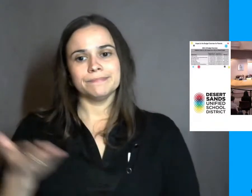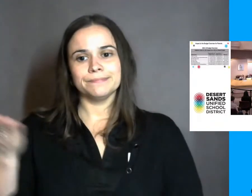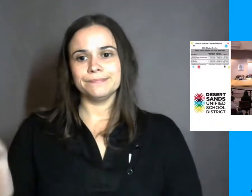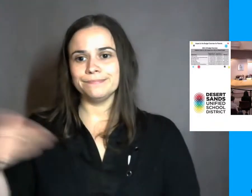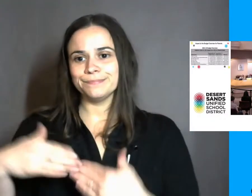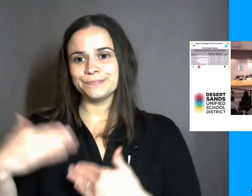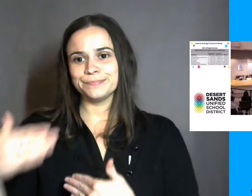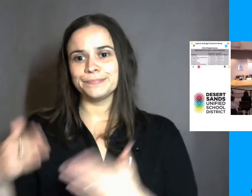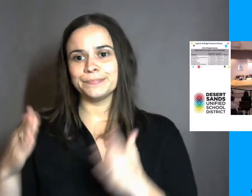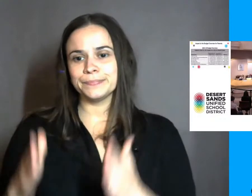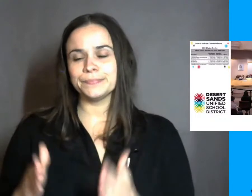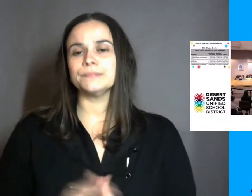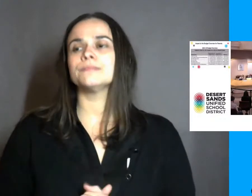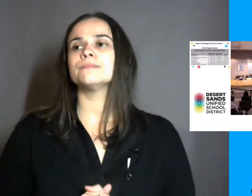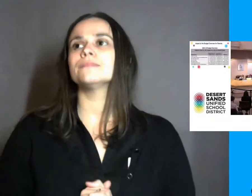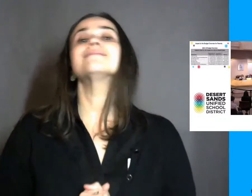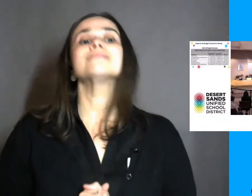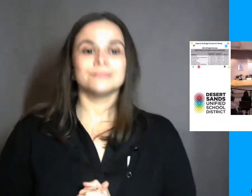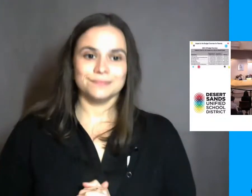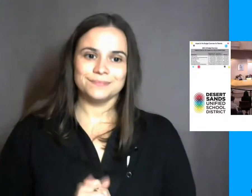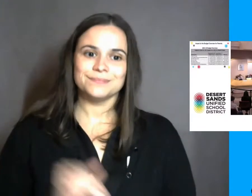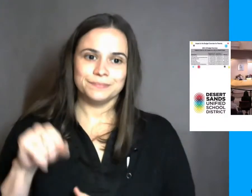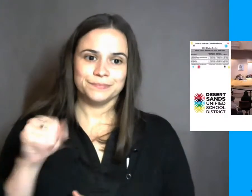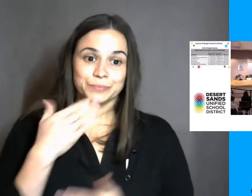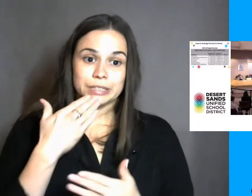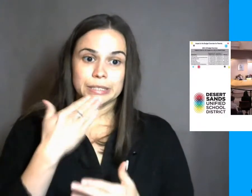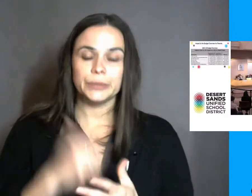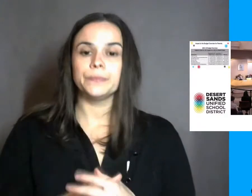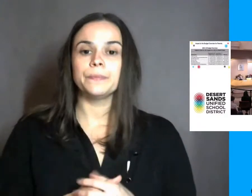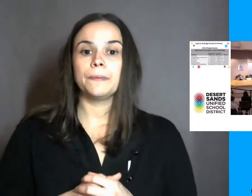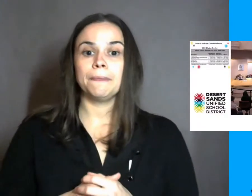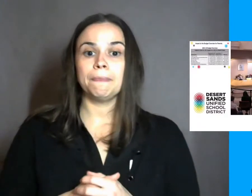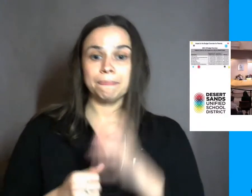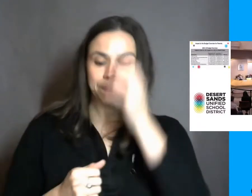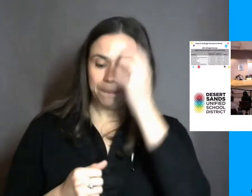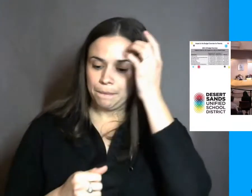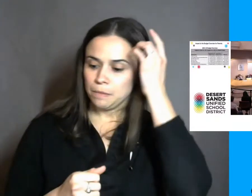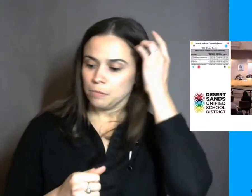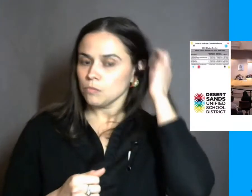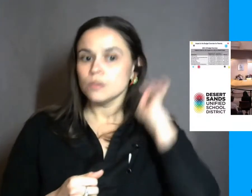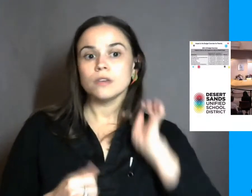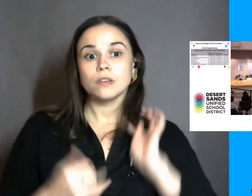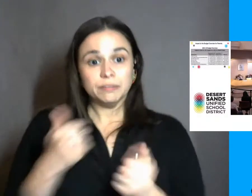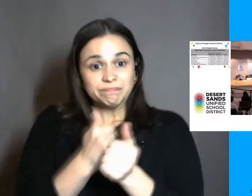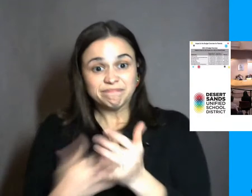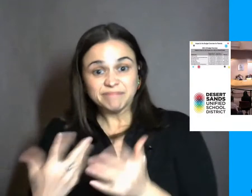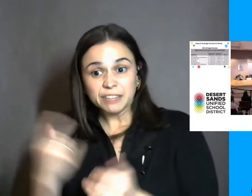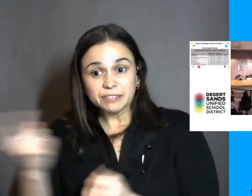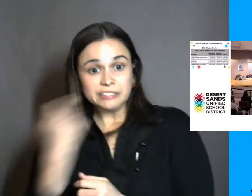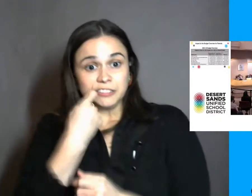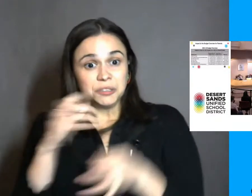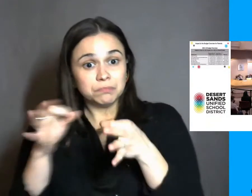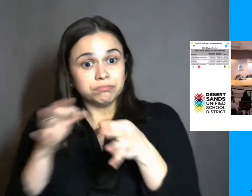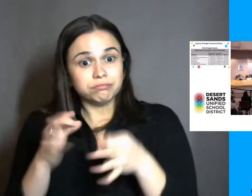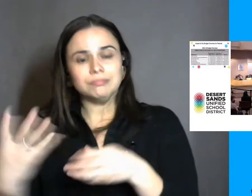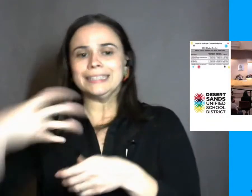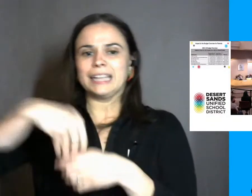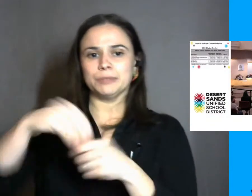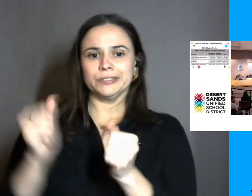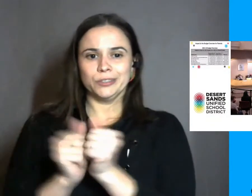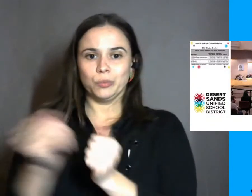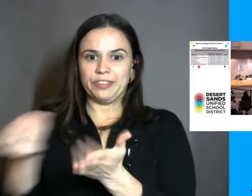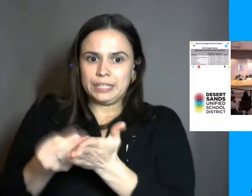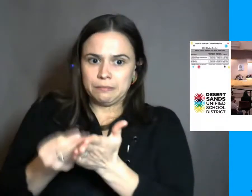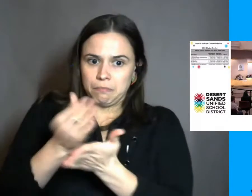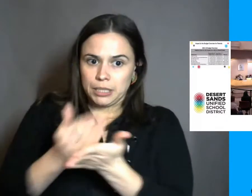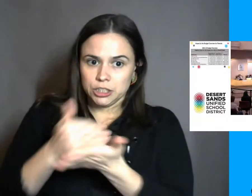Yes, thank you. So everything Mrs. Wood talked about is encapsulated into this budget here. This is a very, very,